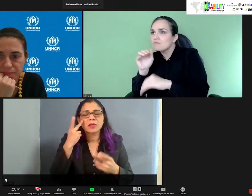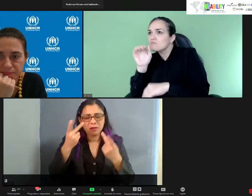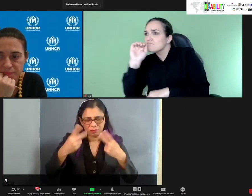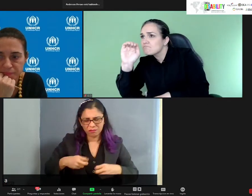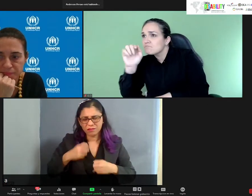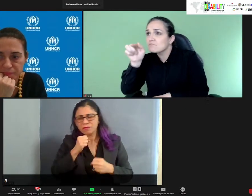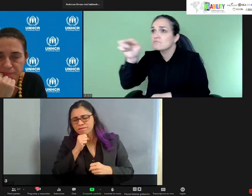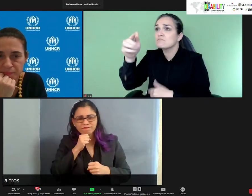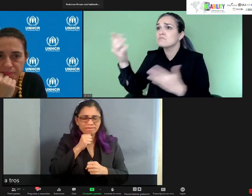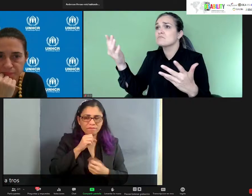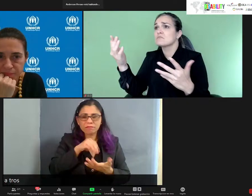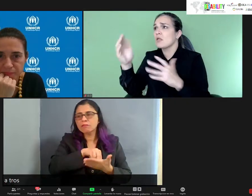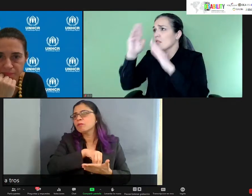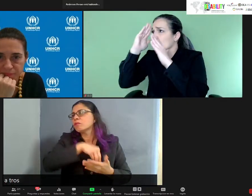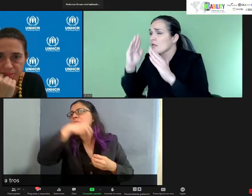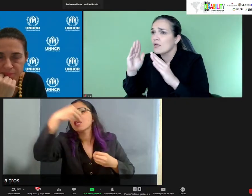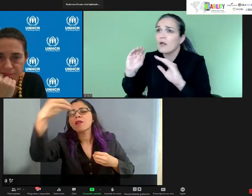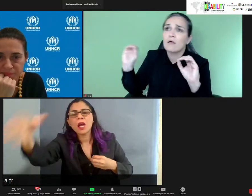is